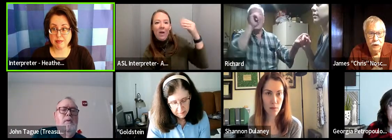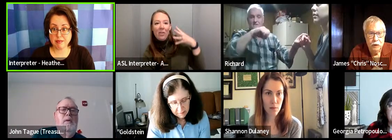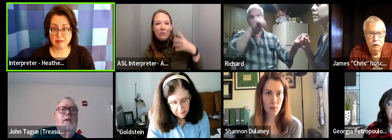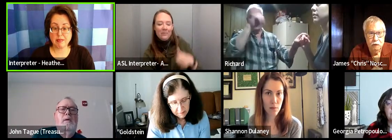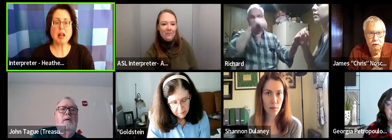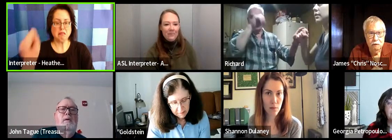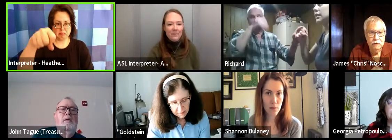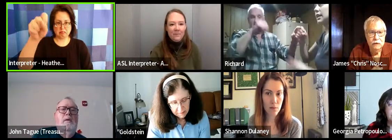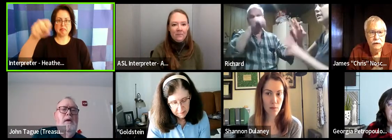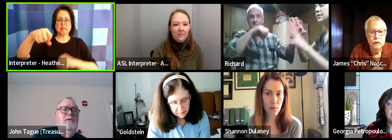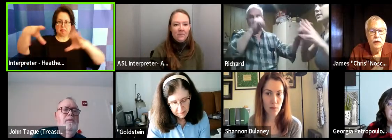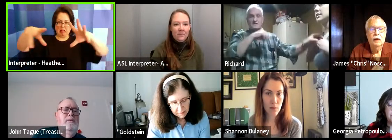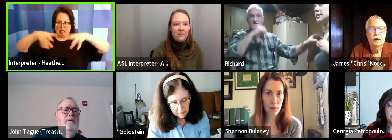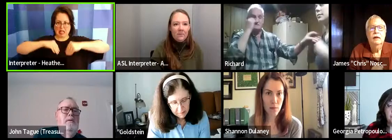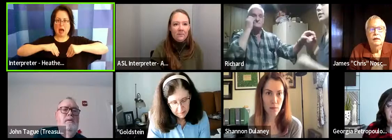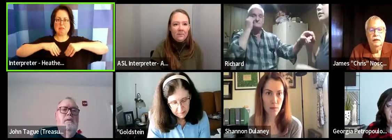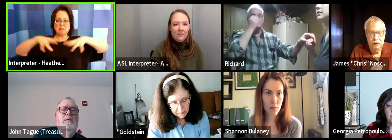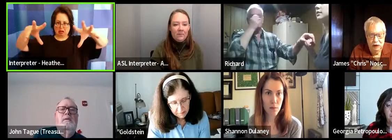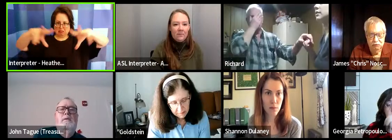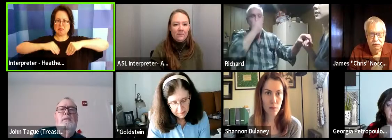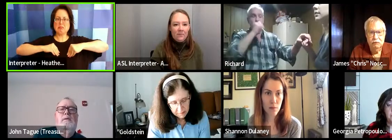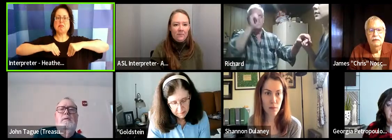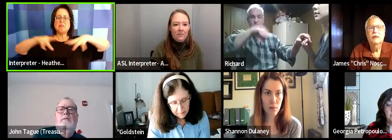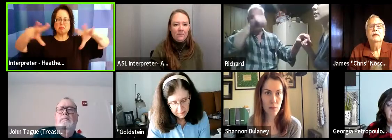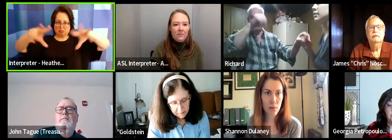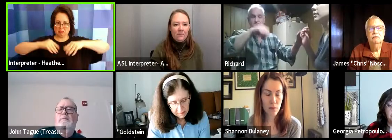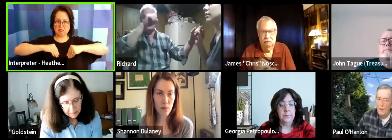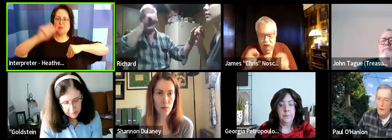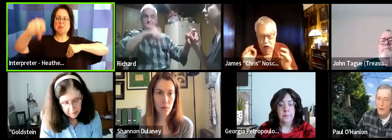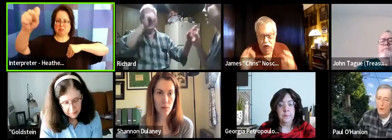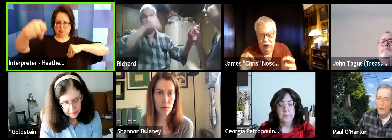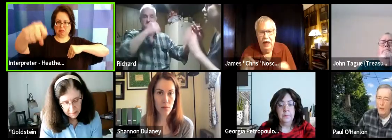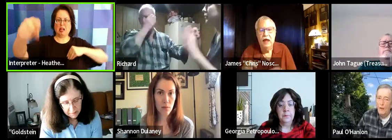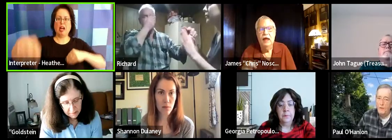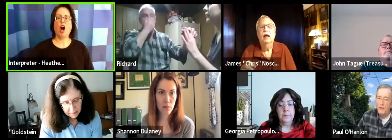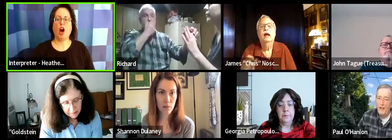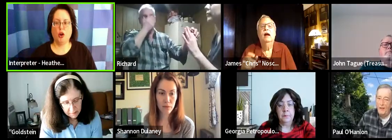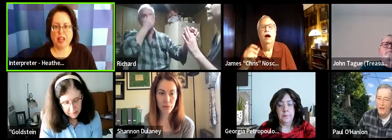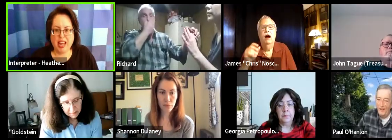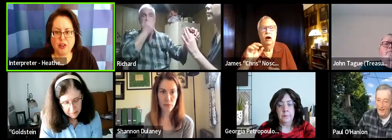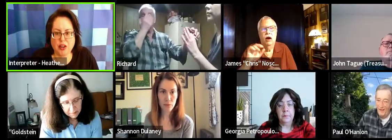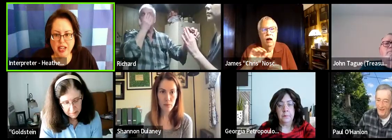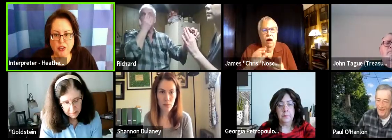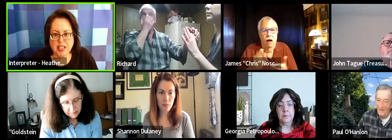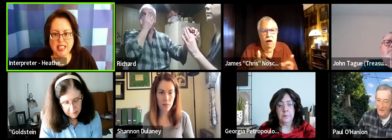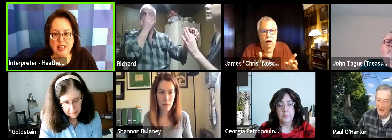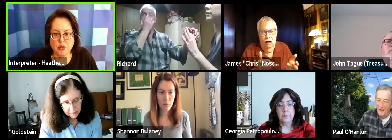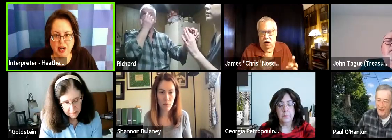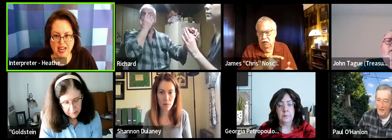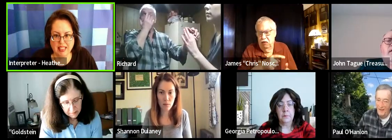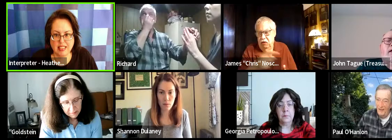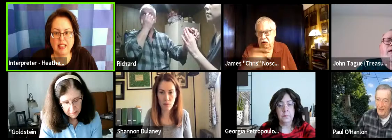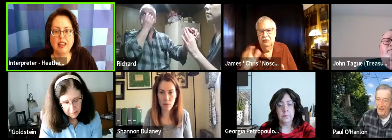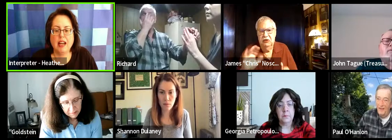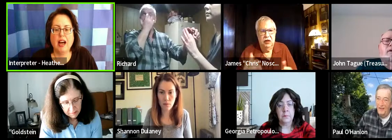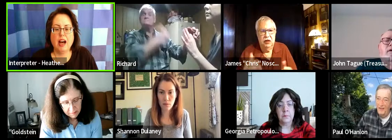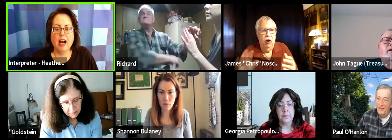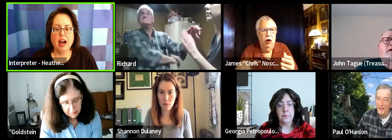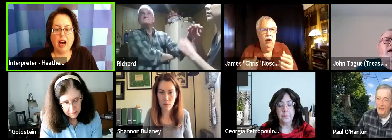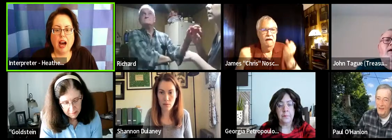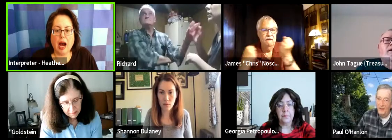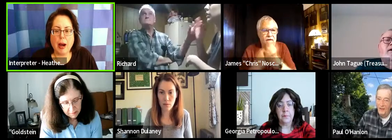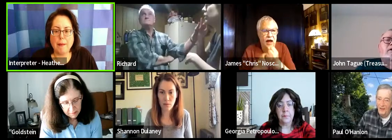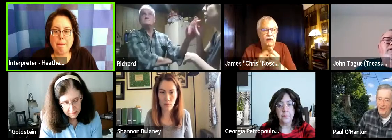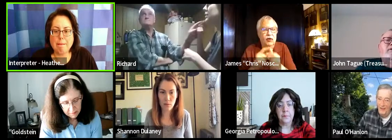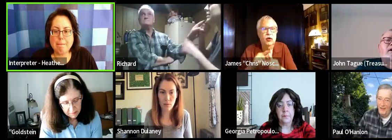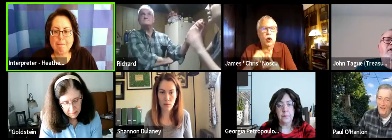Yes, accepted. Yes. Yes. I abstain. Okay, great. Chris says great.